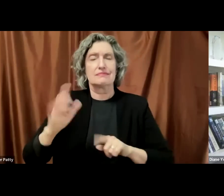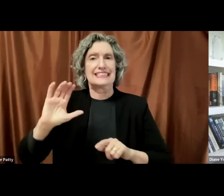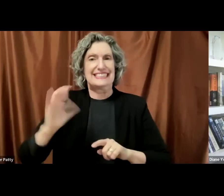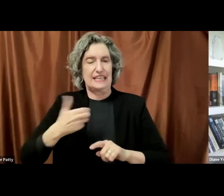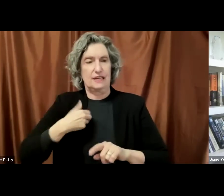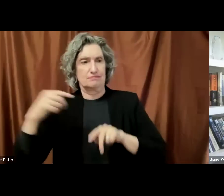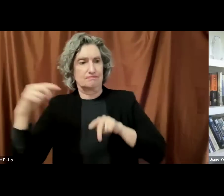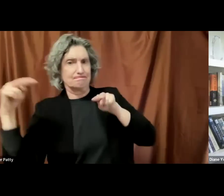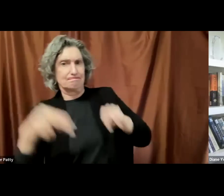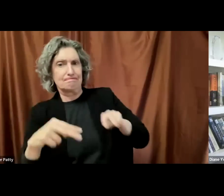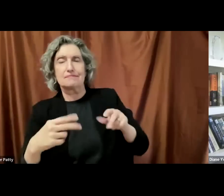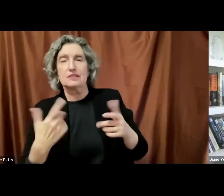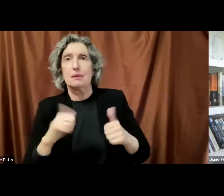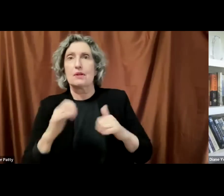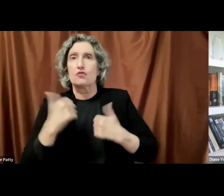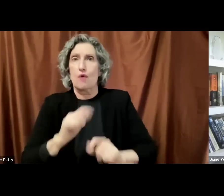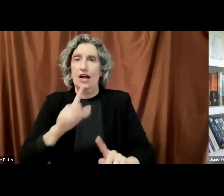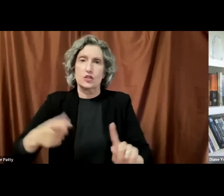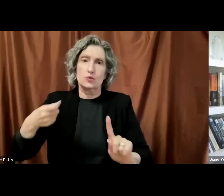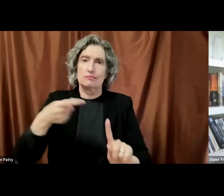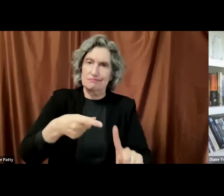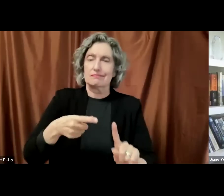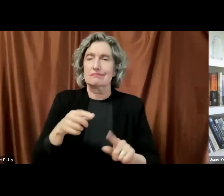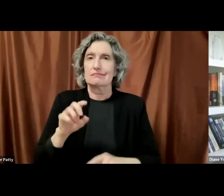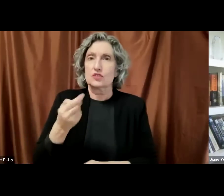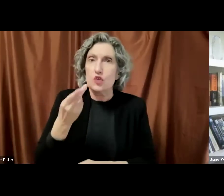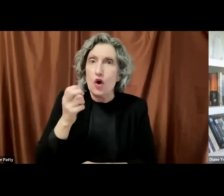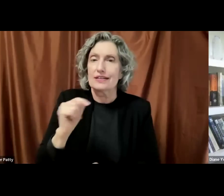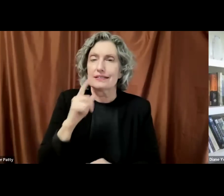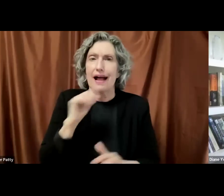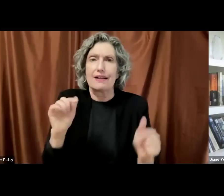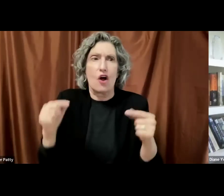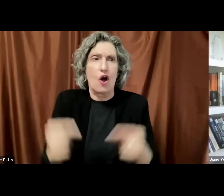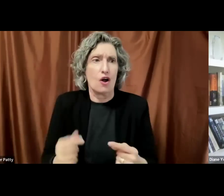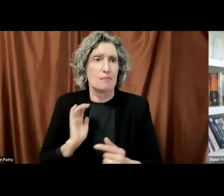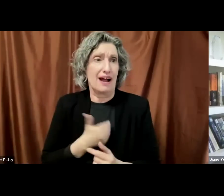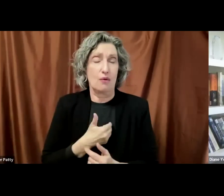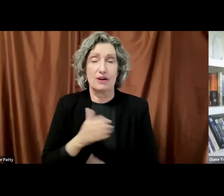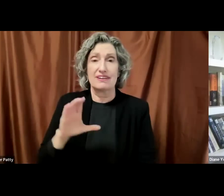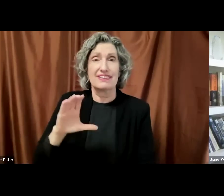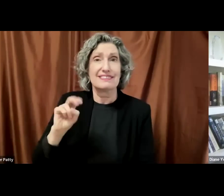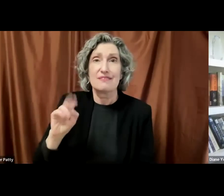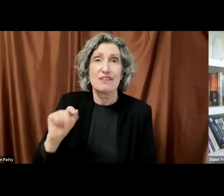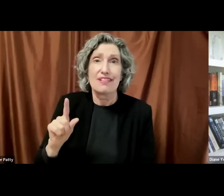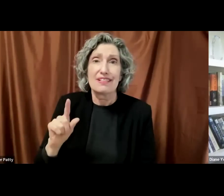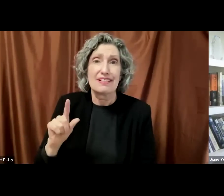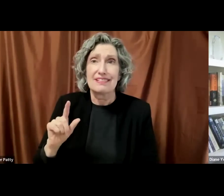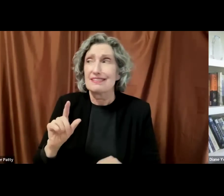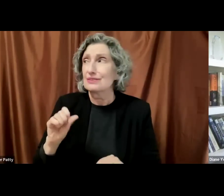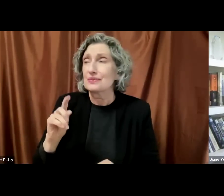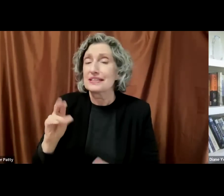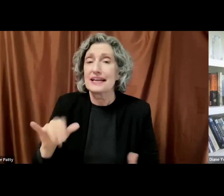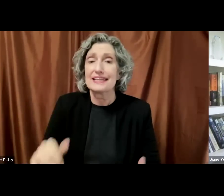and aiming to harm civil society. Put simply, there isn't a way for the